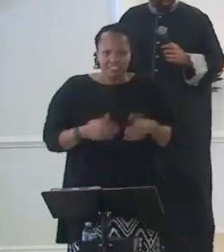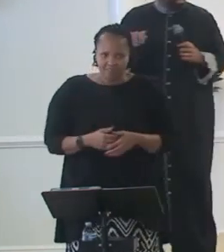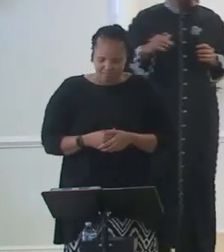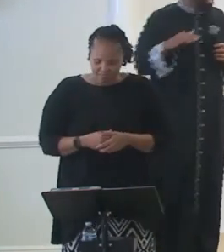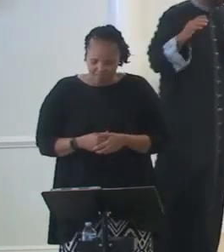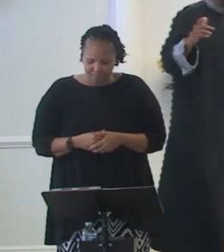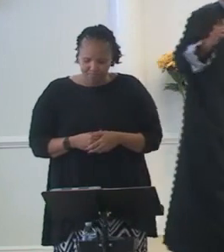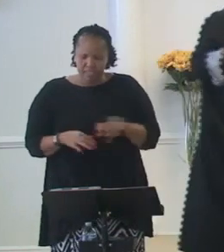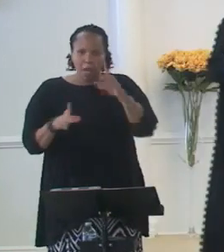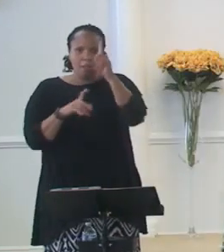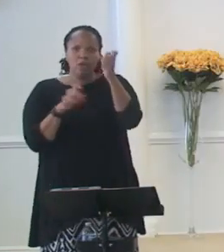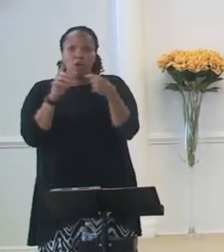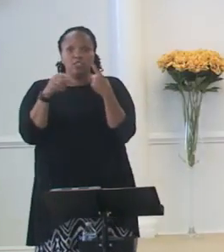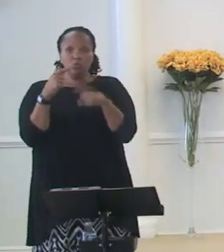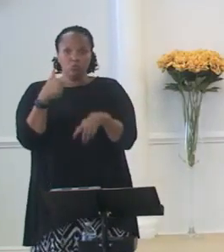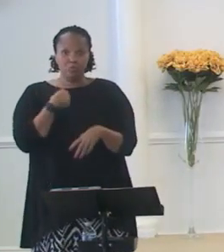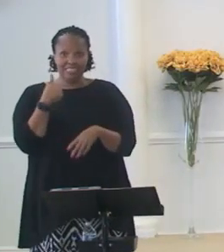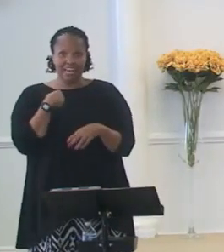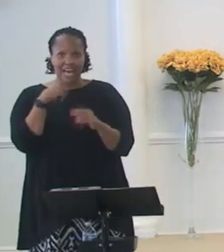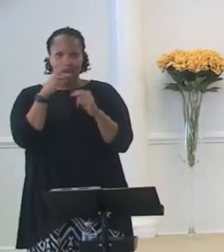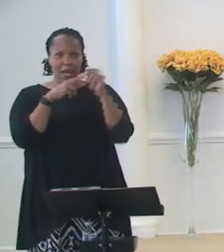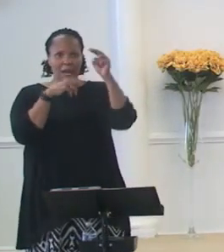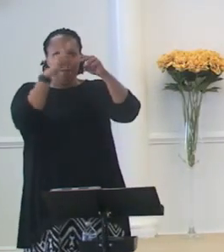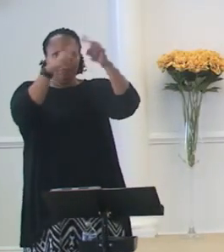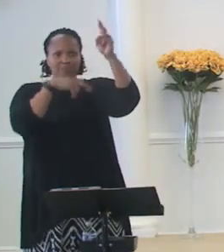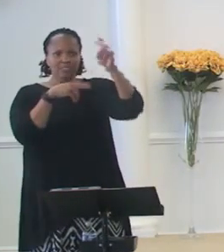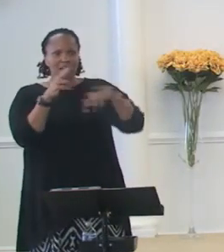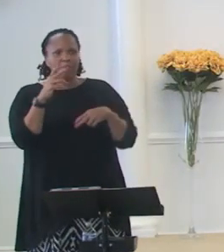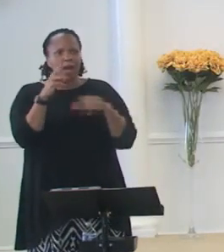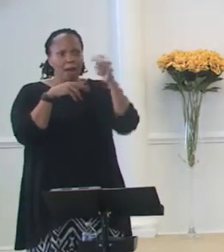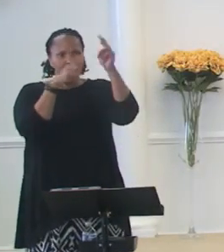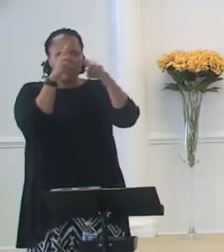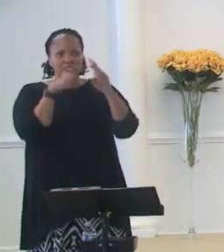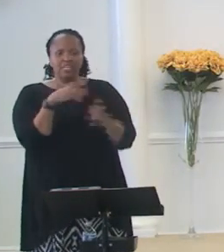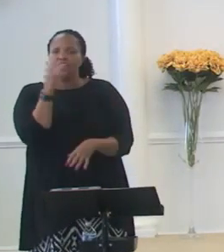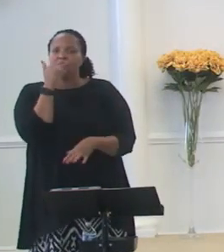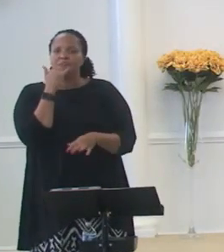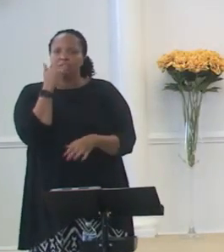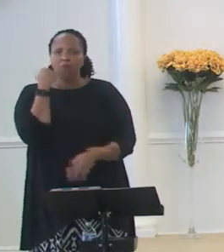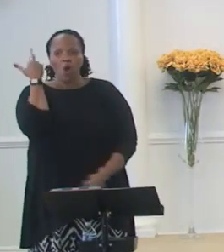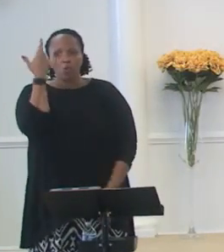Because when I build up, I'm building up with the wrong reason.